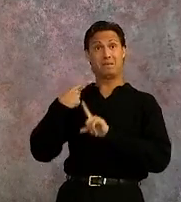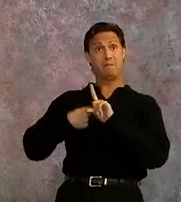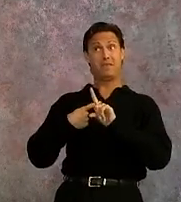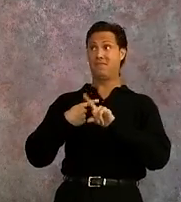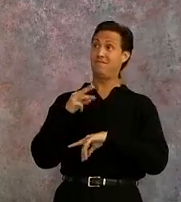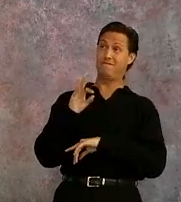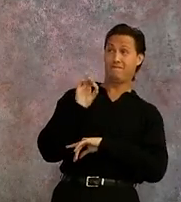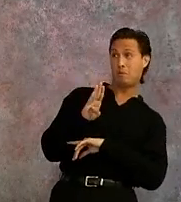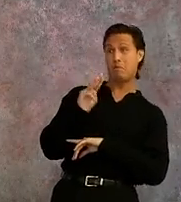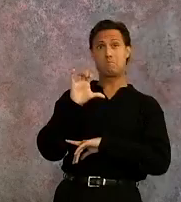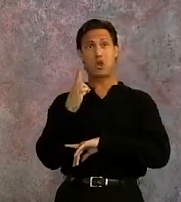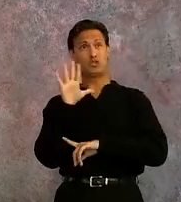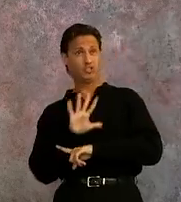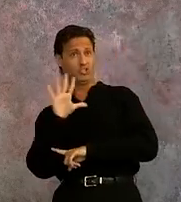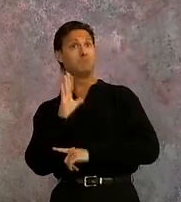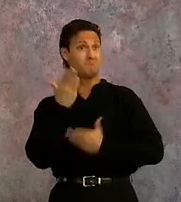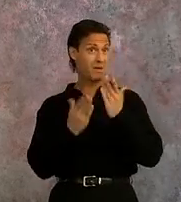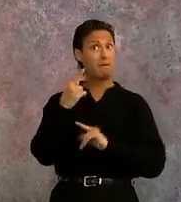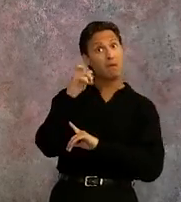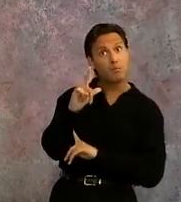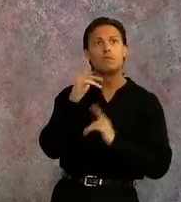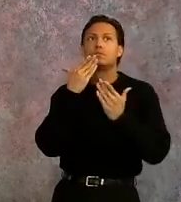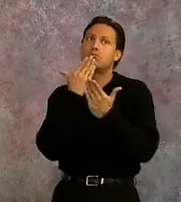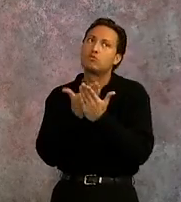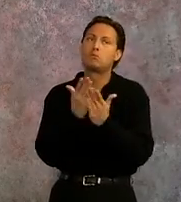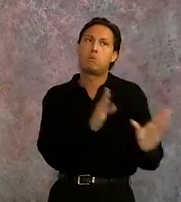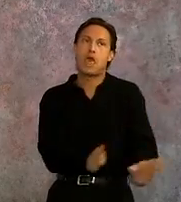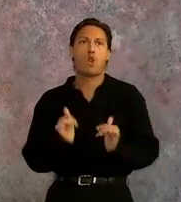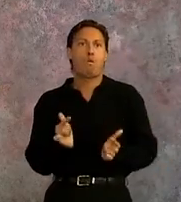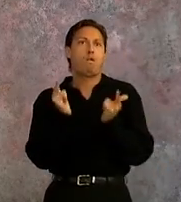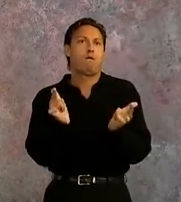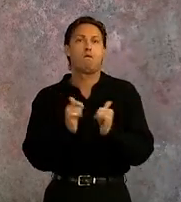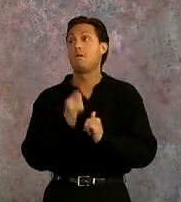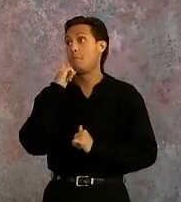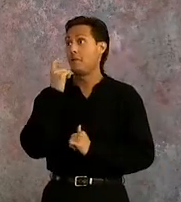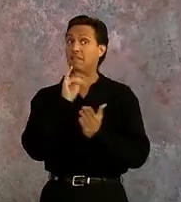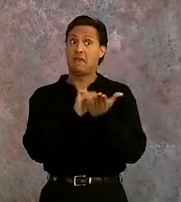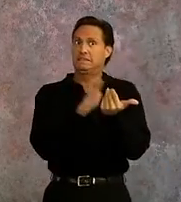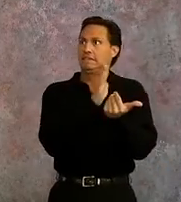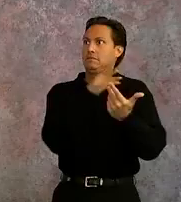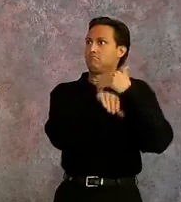February, March, April, something early in the spring to do your planning for this, because it's a very popular thing to do and a popular place to